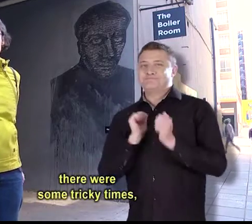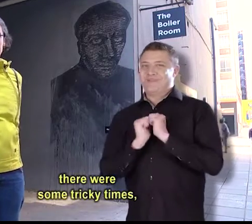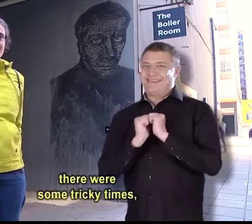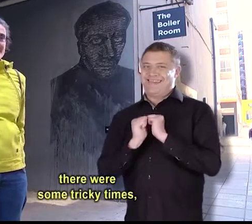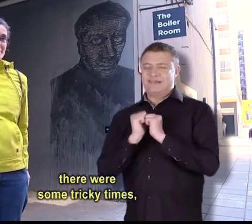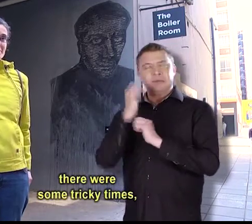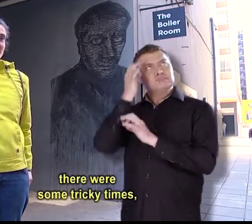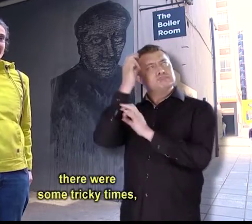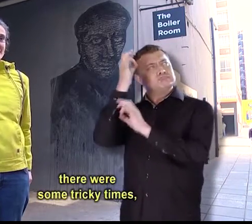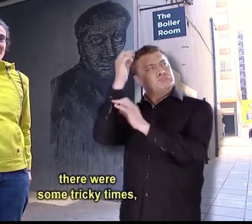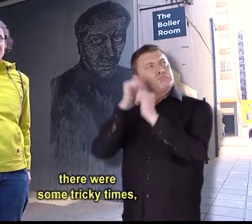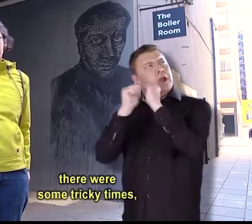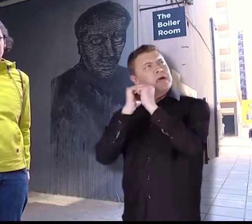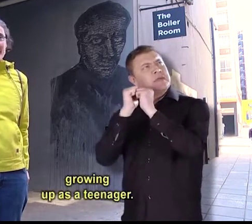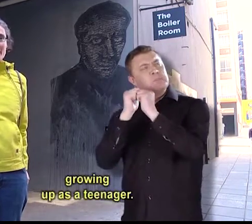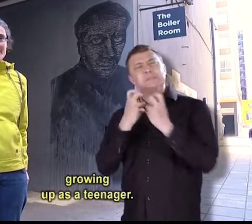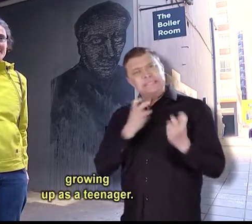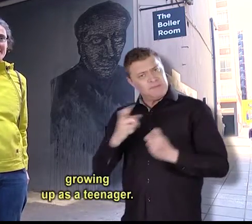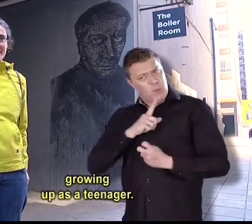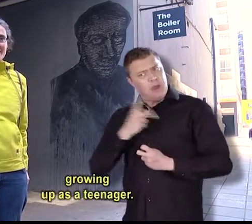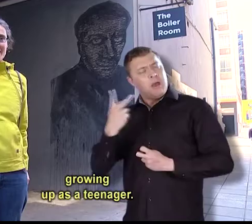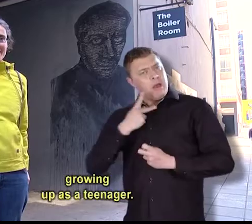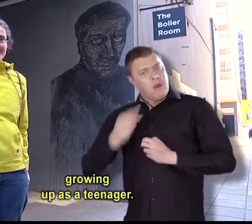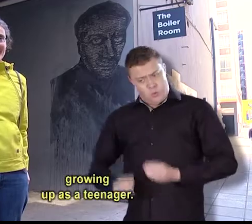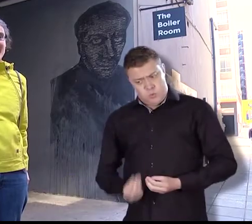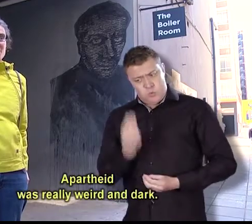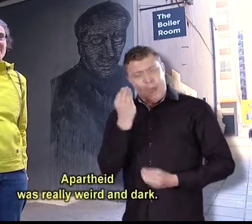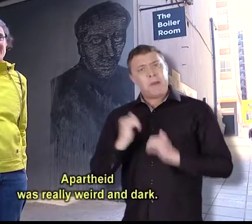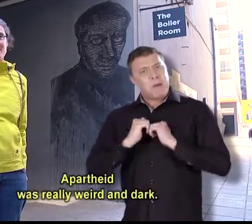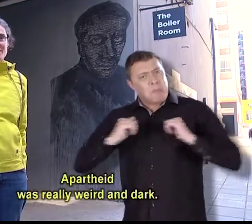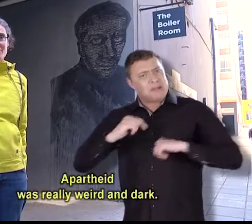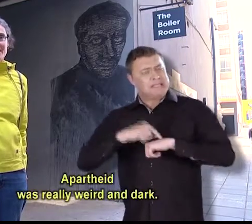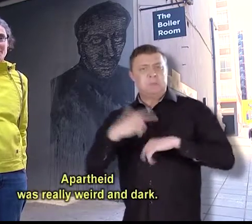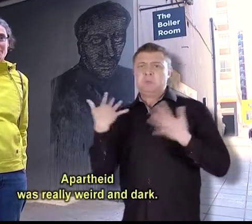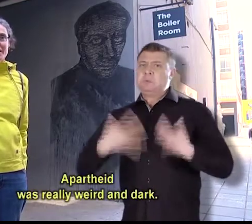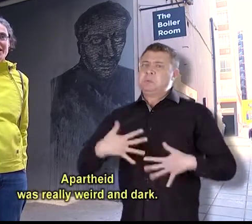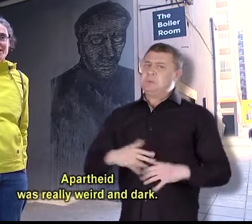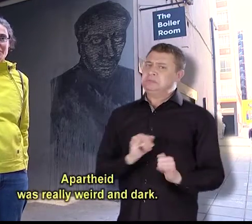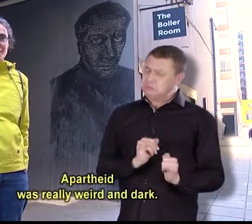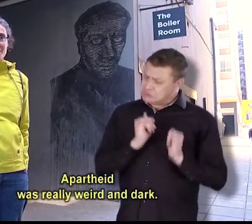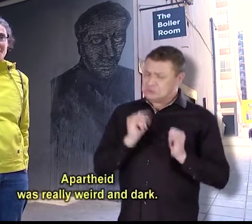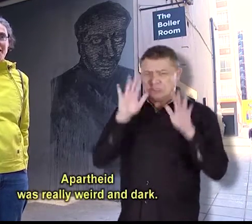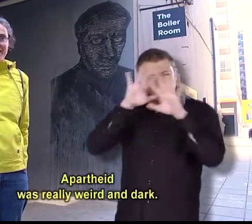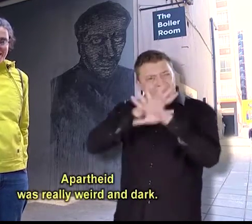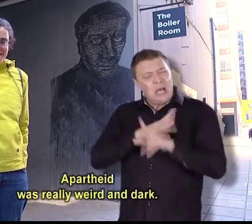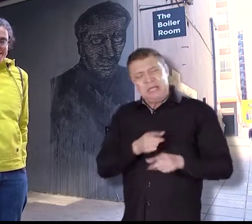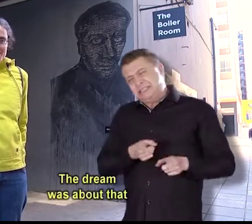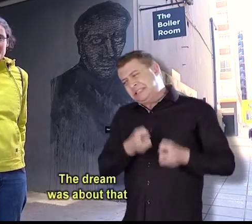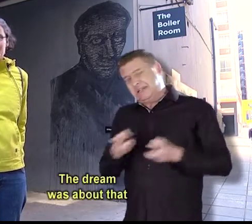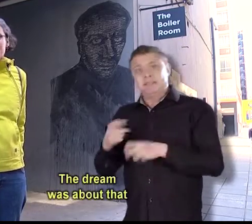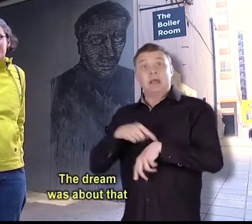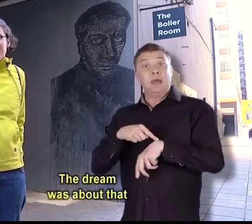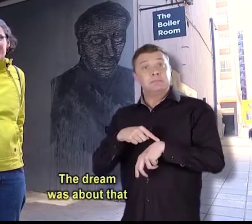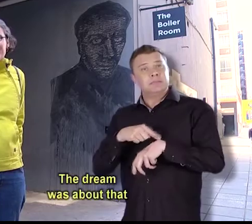grew up, there were some tricky times growing up as a teenager, and apartheid was really weird and very dark. So